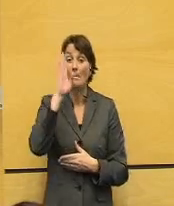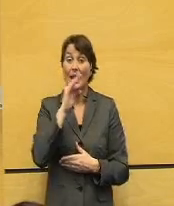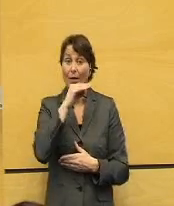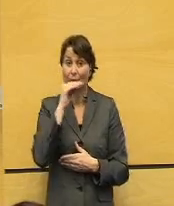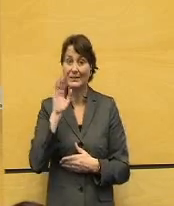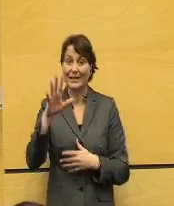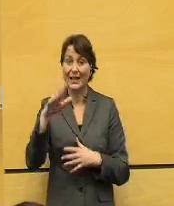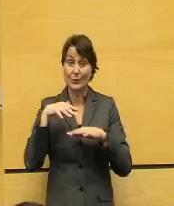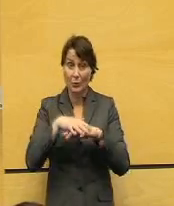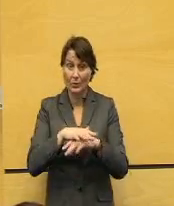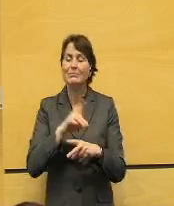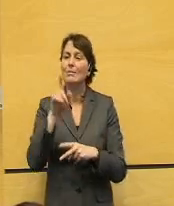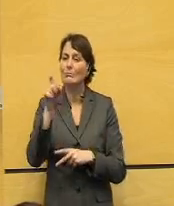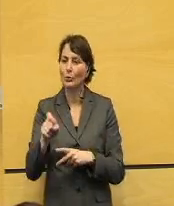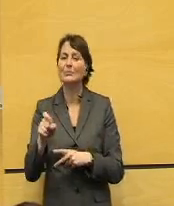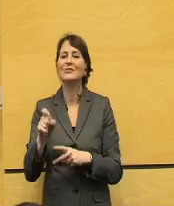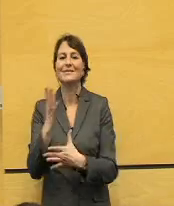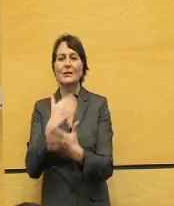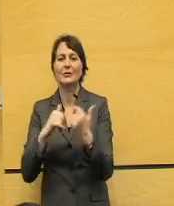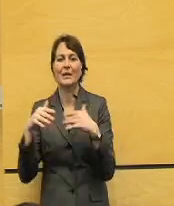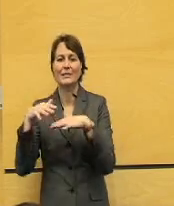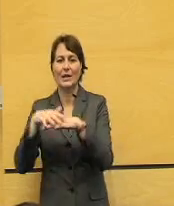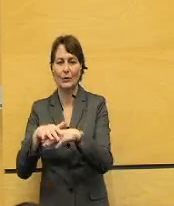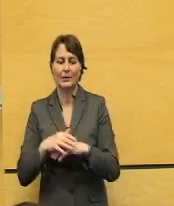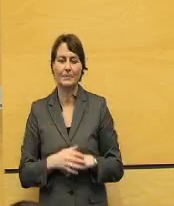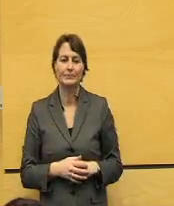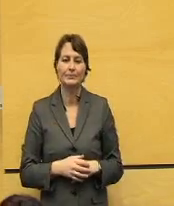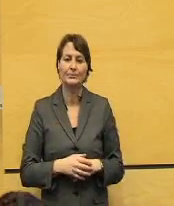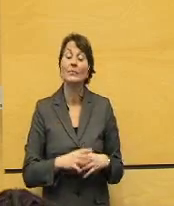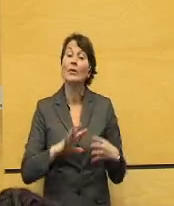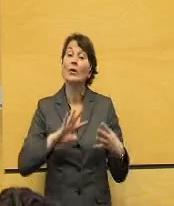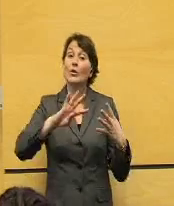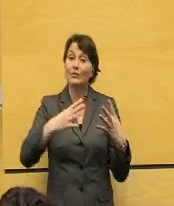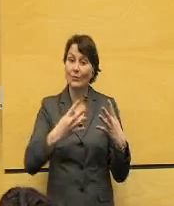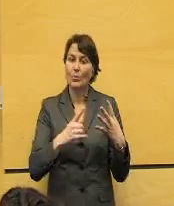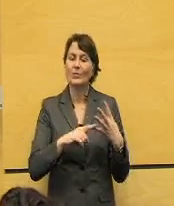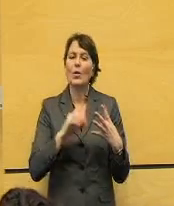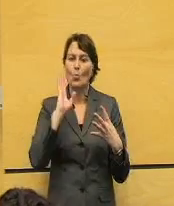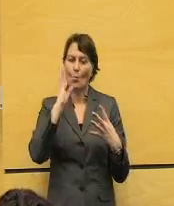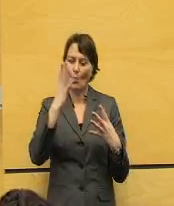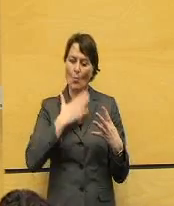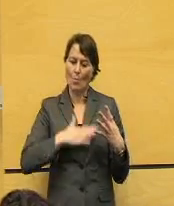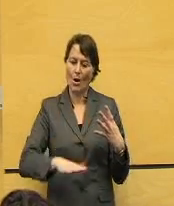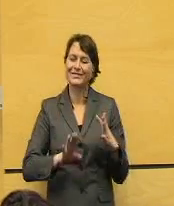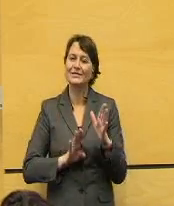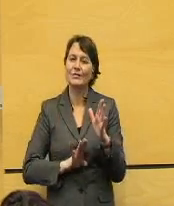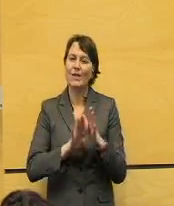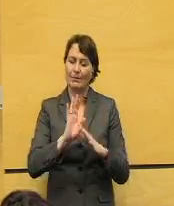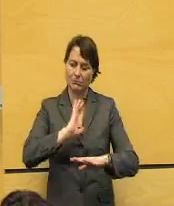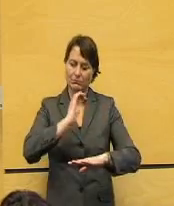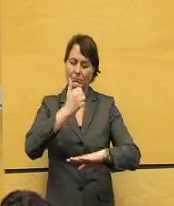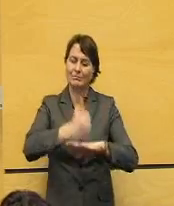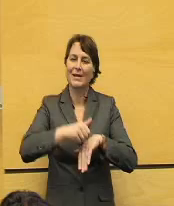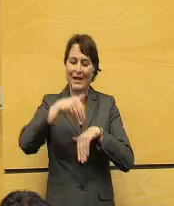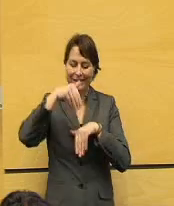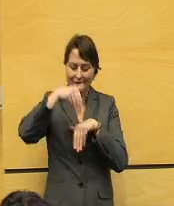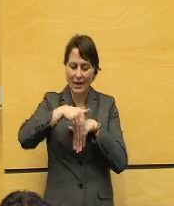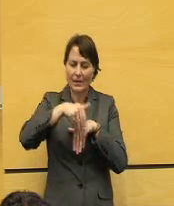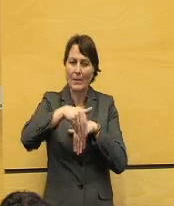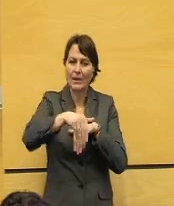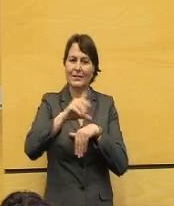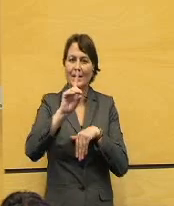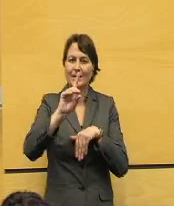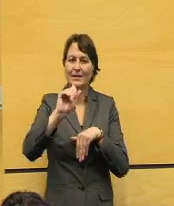with Disability Network. The fourth one is develop database on persons with disability at